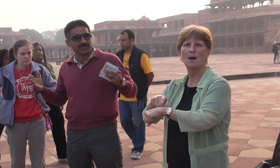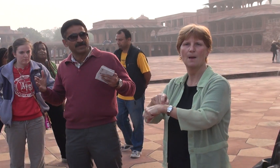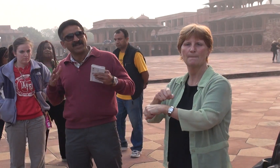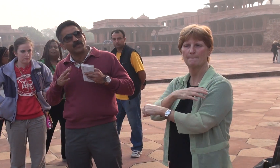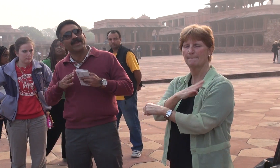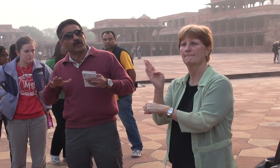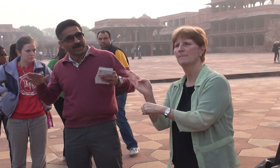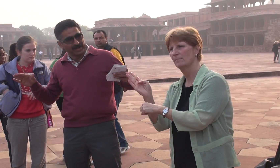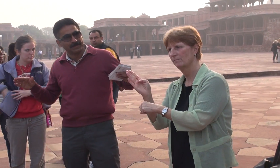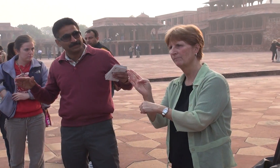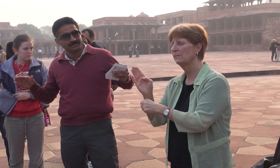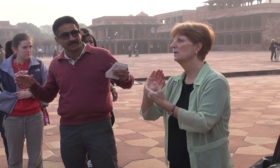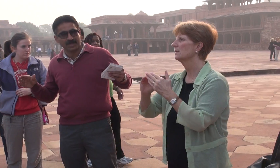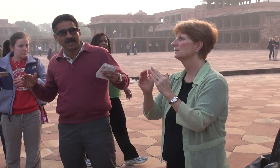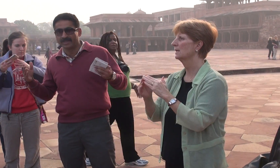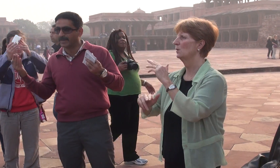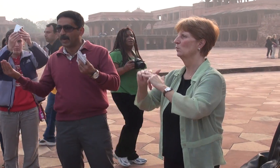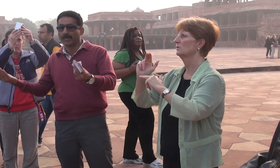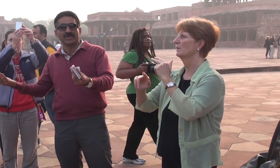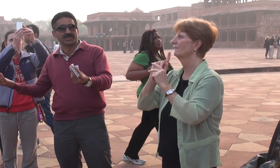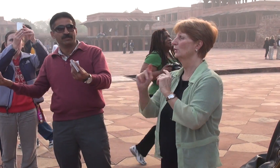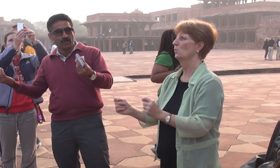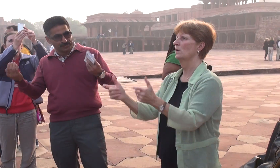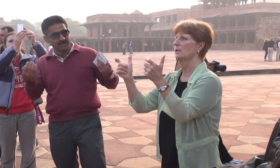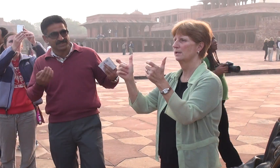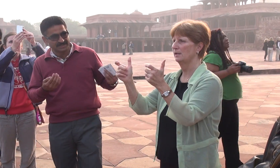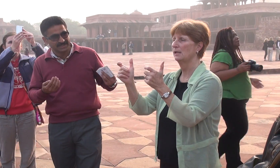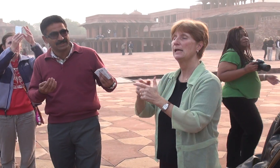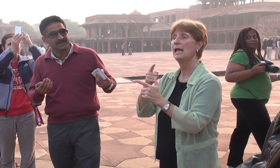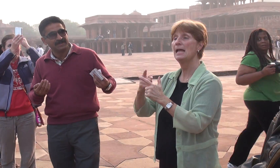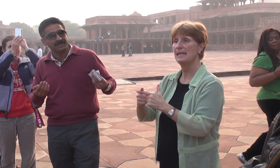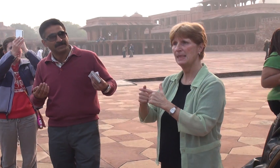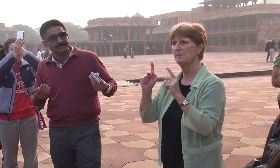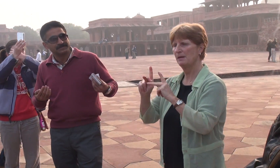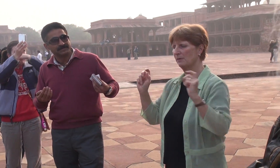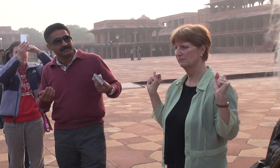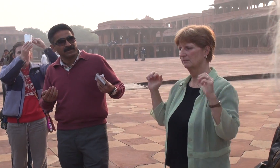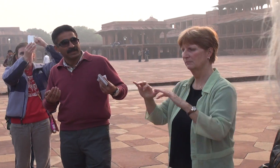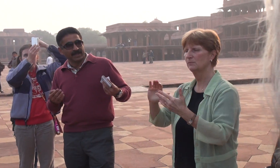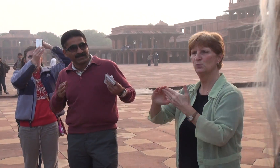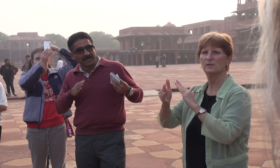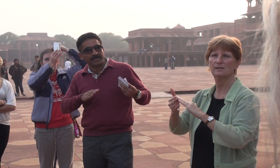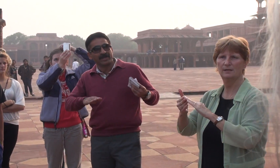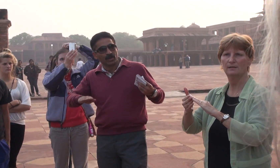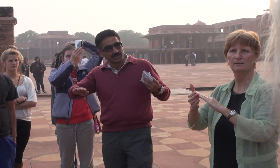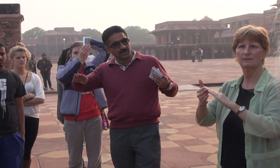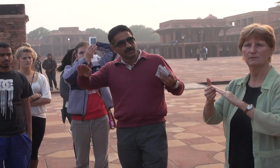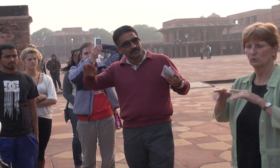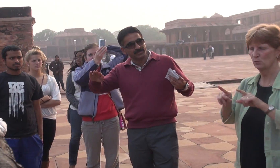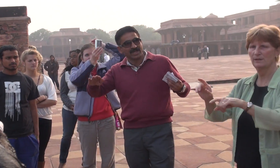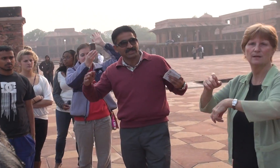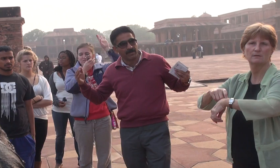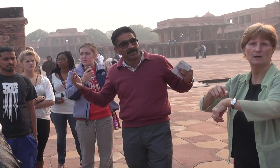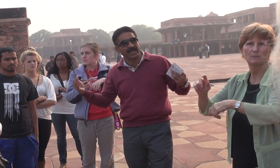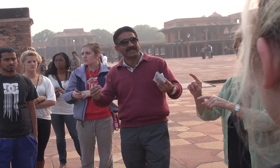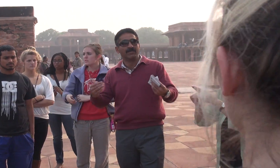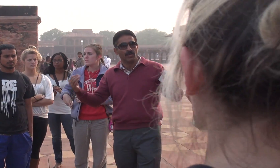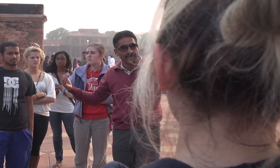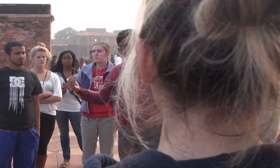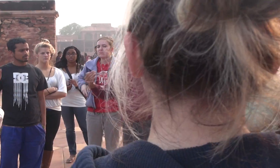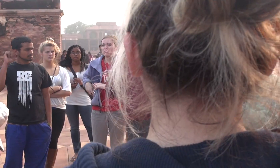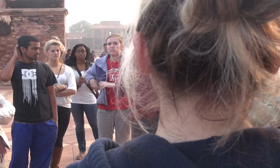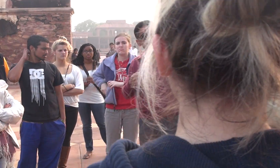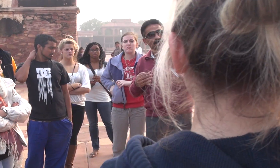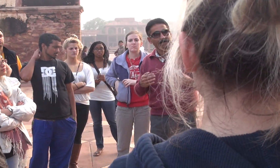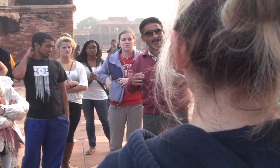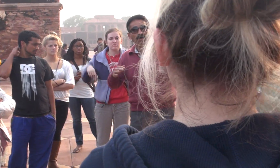The city was built very quickly, and then the population moved to the city in that period also. So as they were building, they were